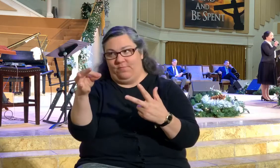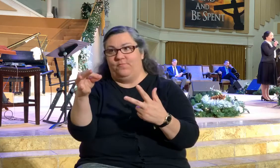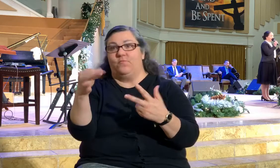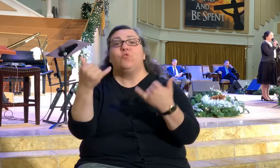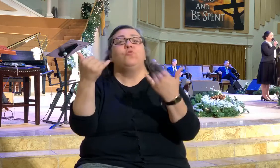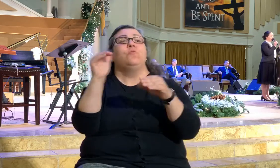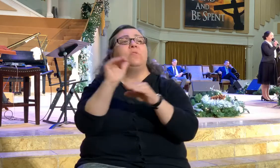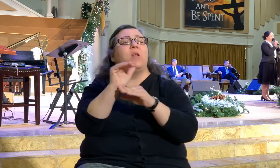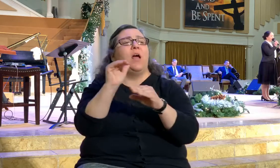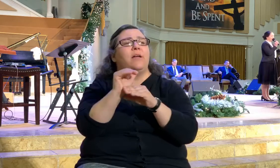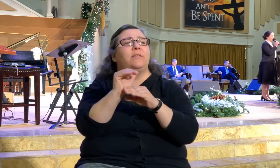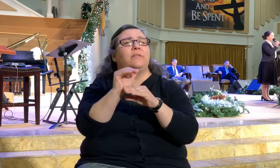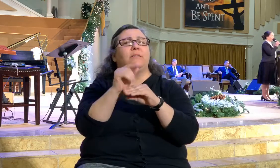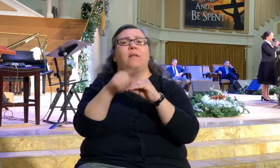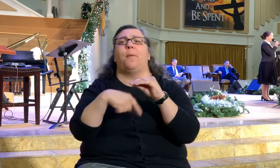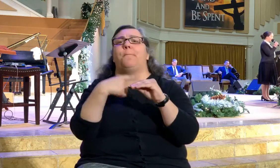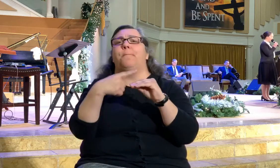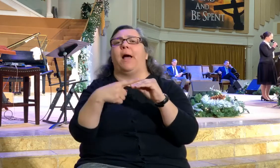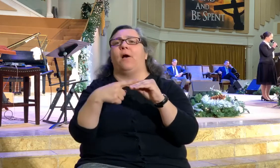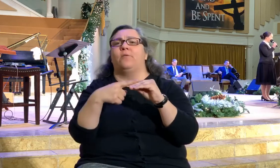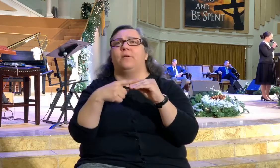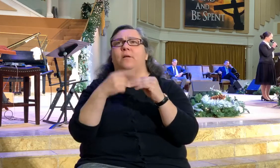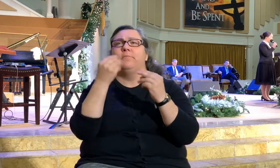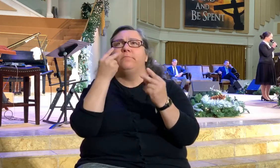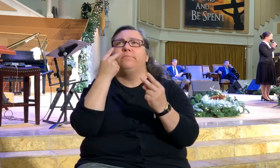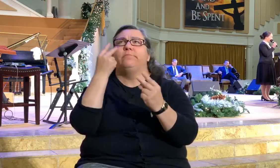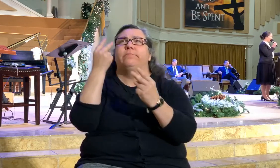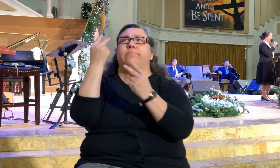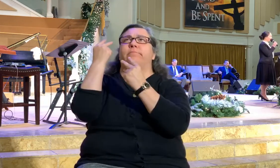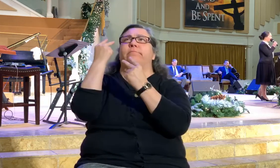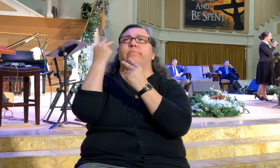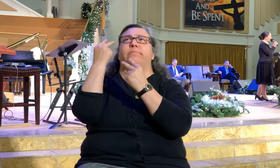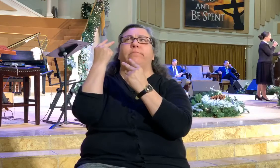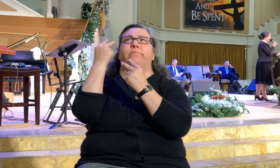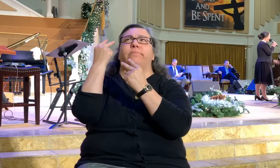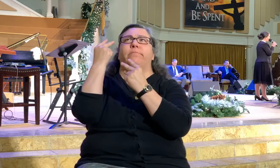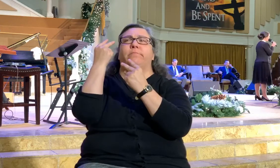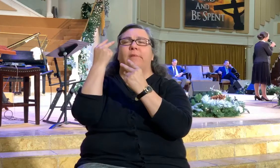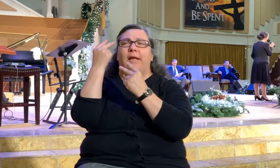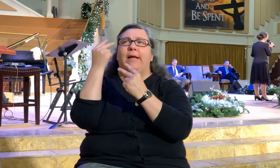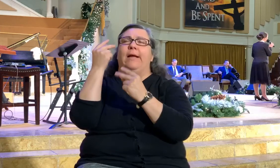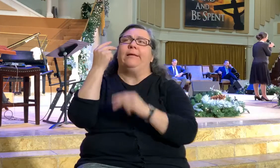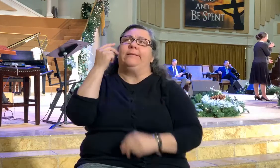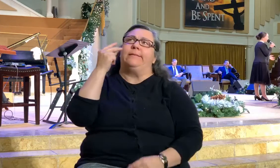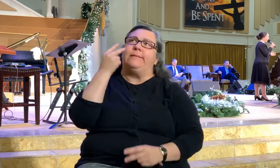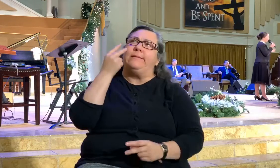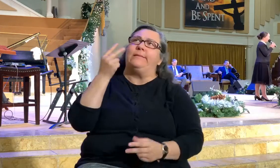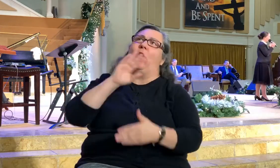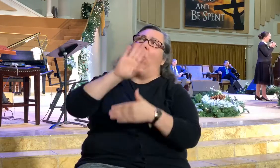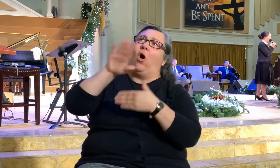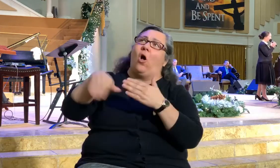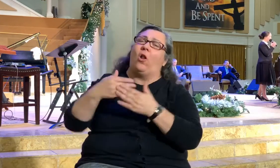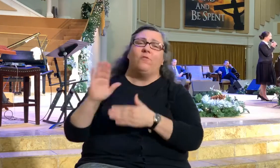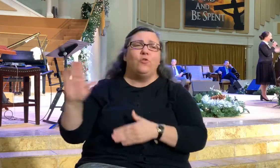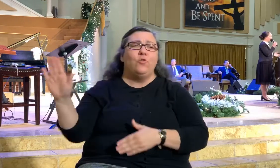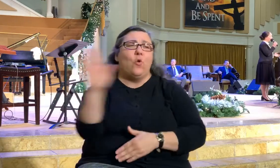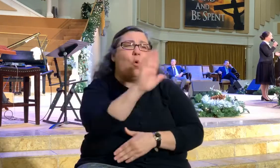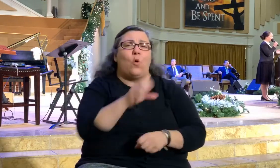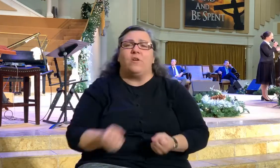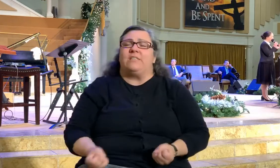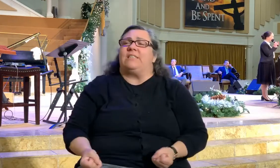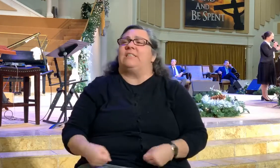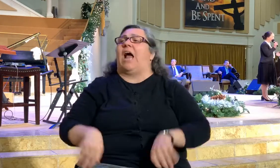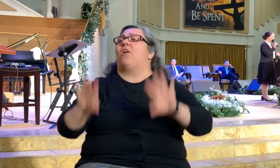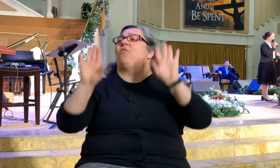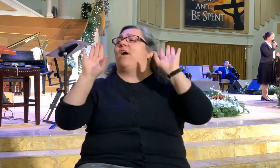Tonight is about reminiscing. It's about looking back and seeing all of your sacrifice, all of